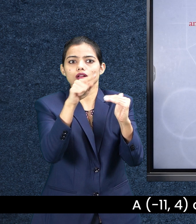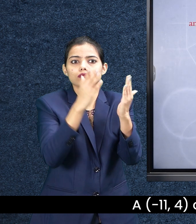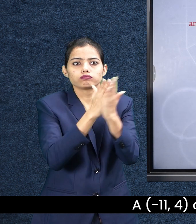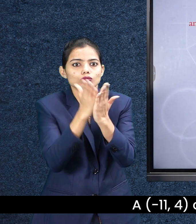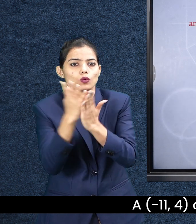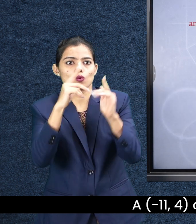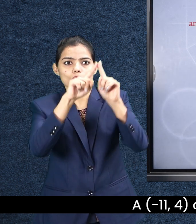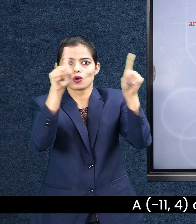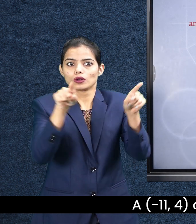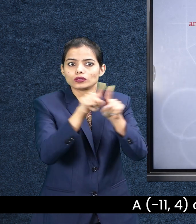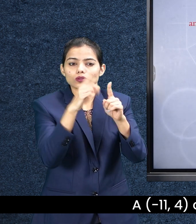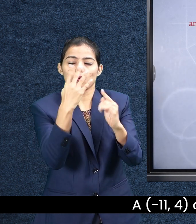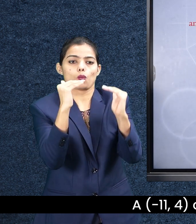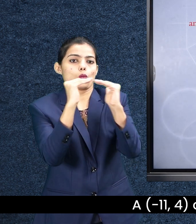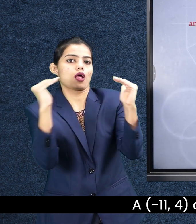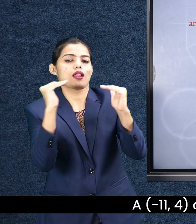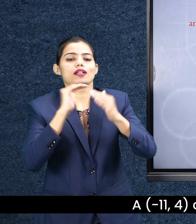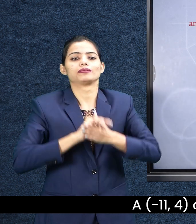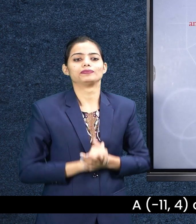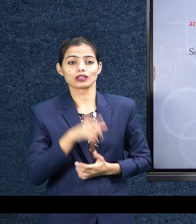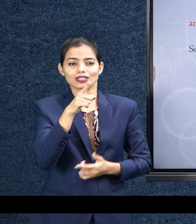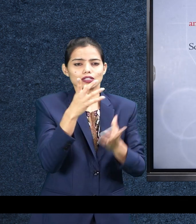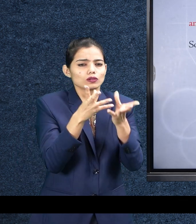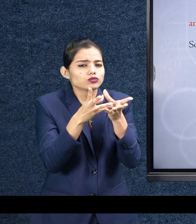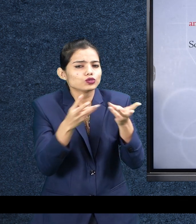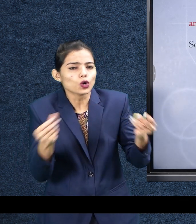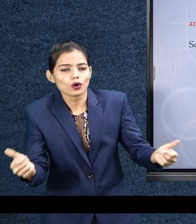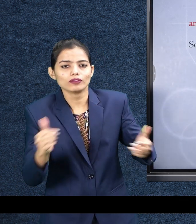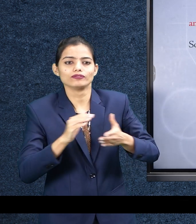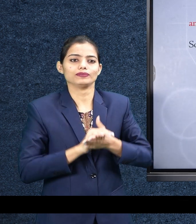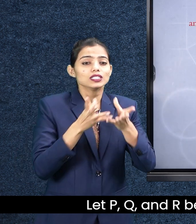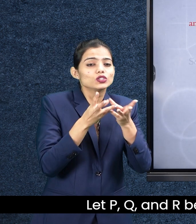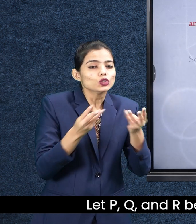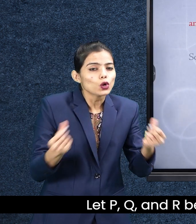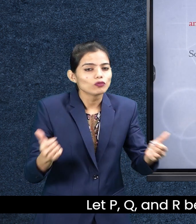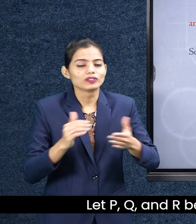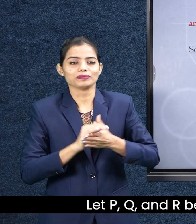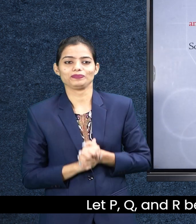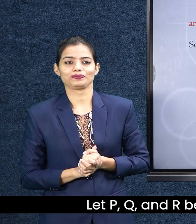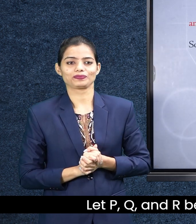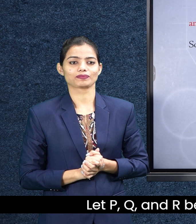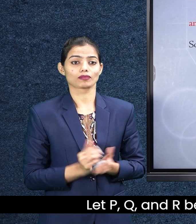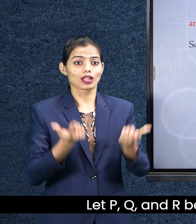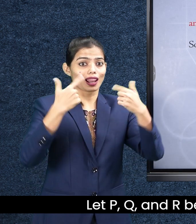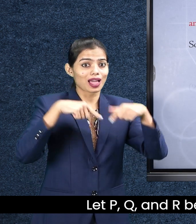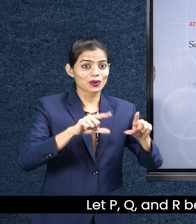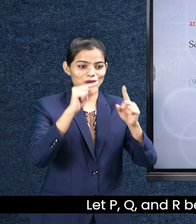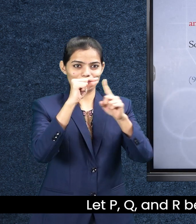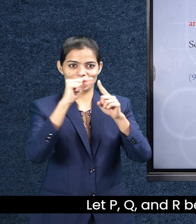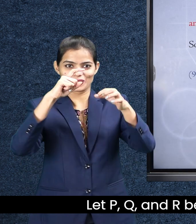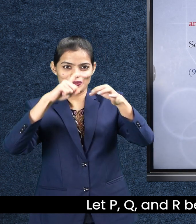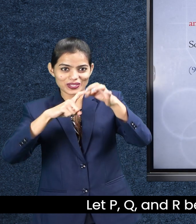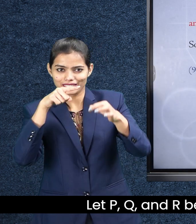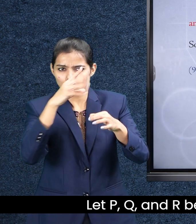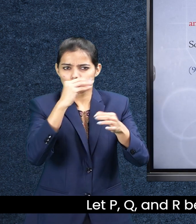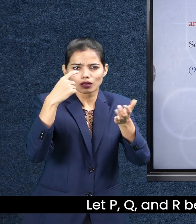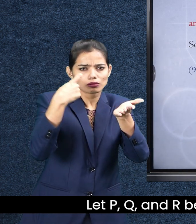Solution. Let P, Q and R be